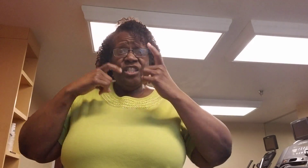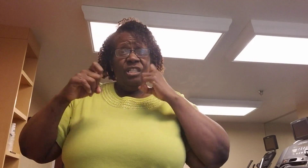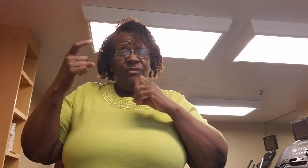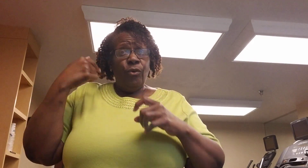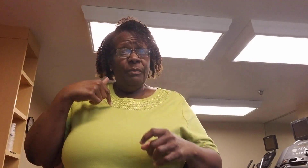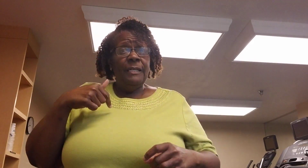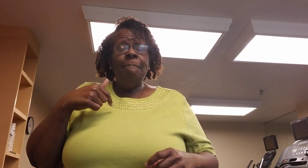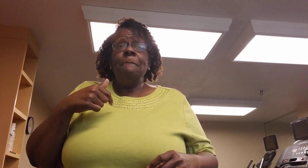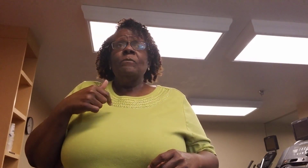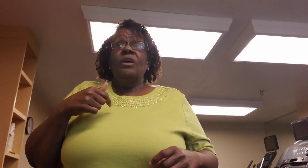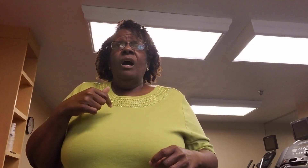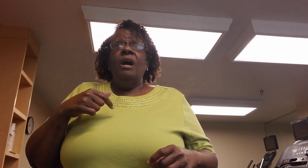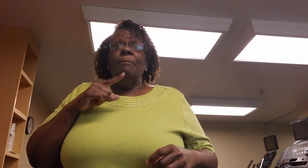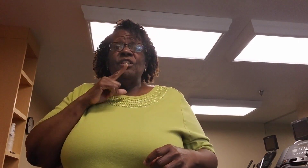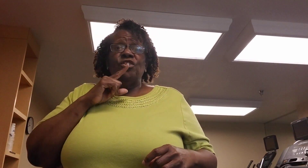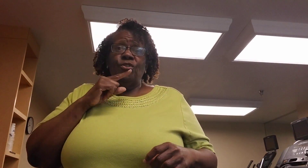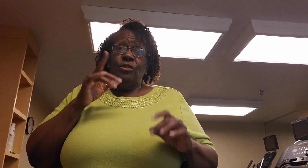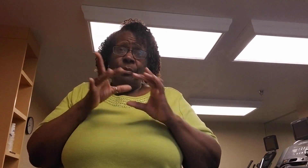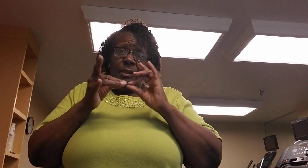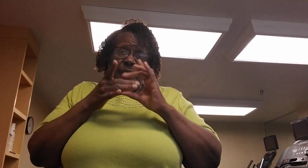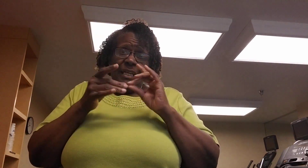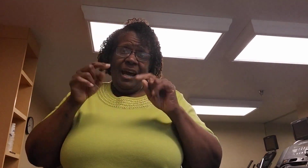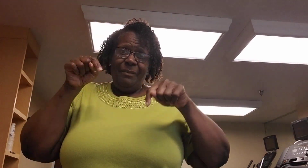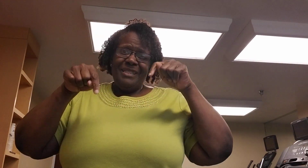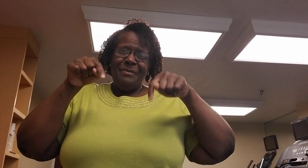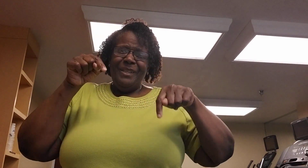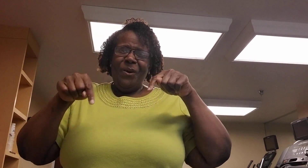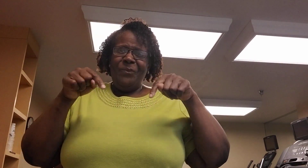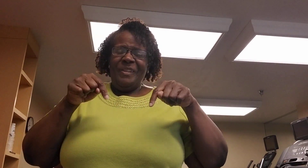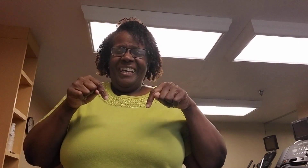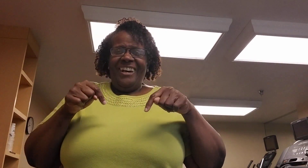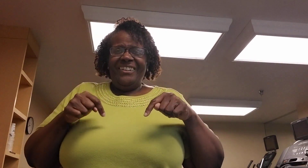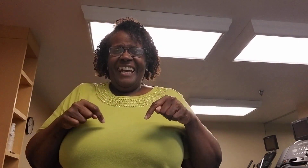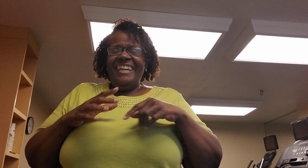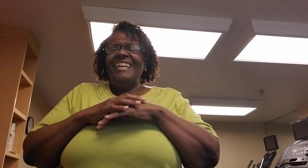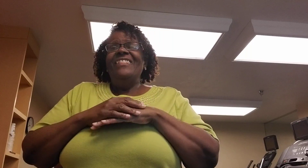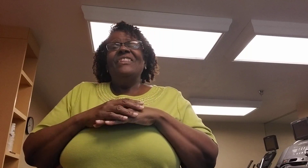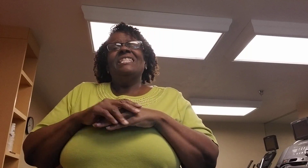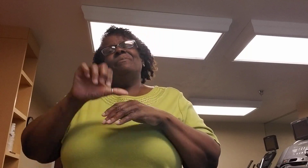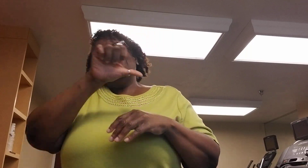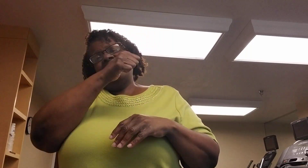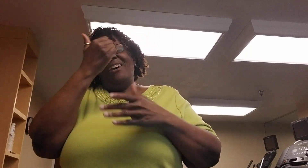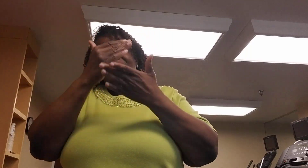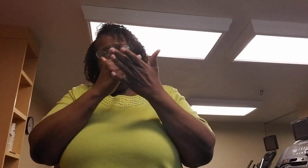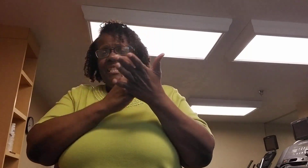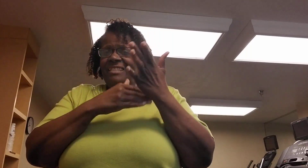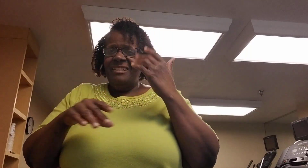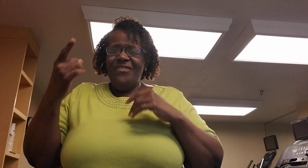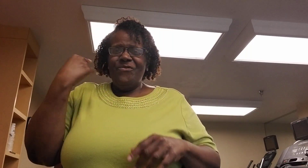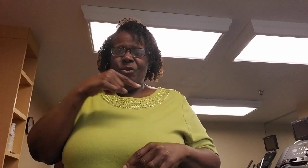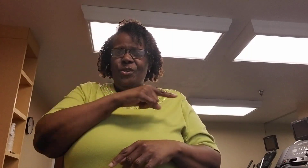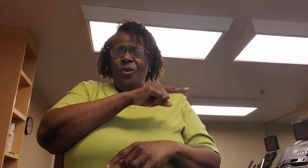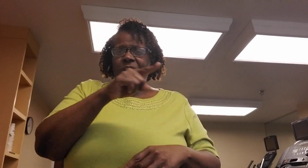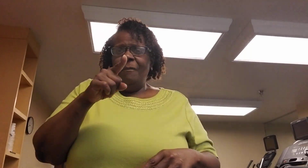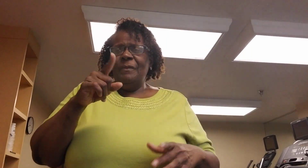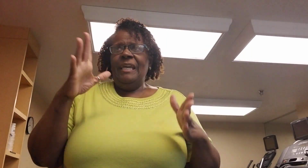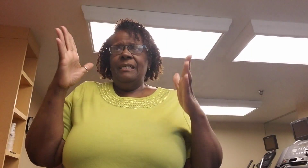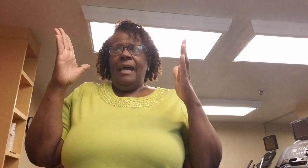questions for me, be sure to put them in the comments below. Okay, this has been another lesson for you all, and I